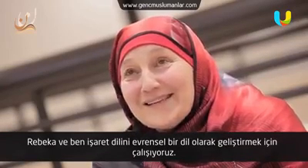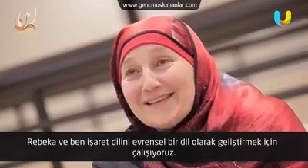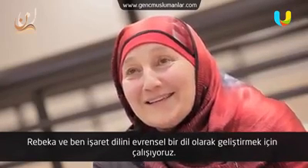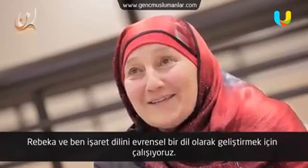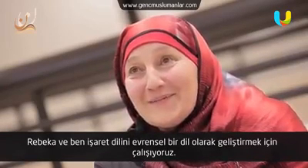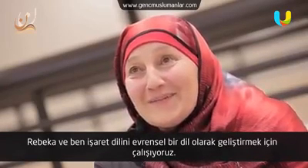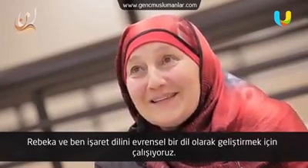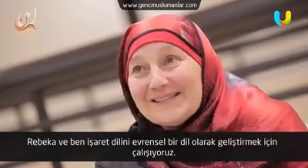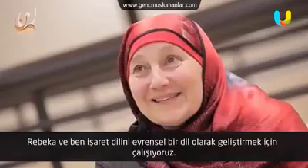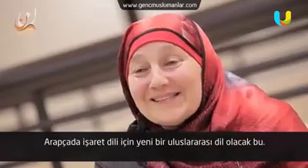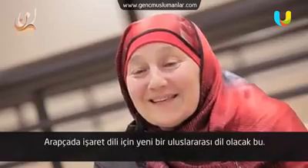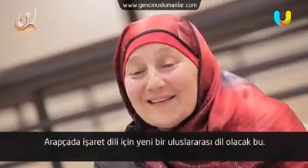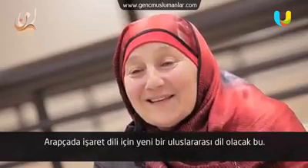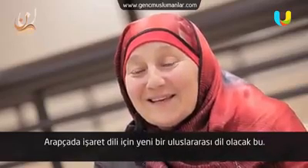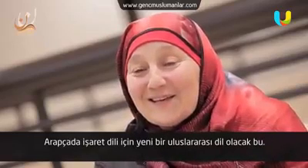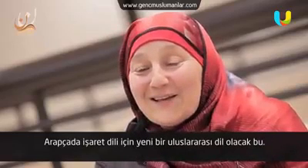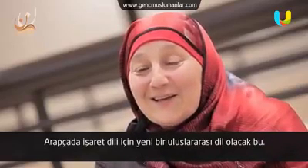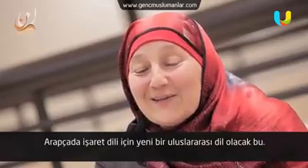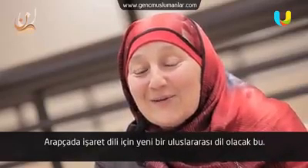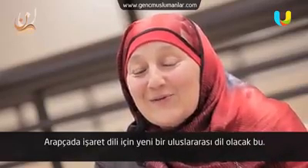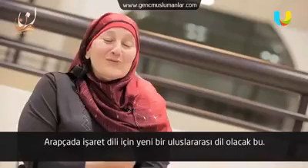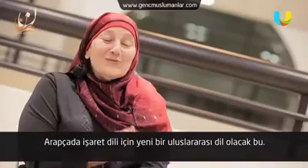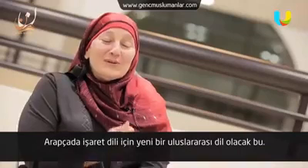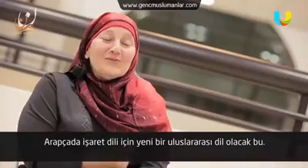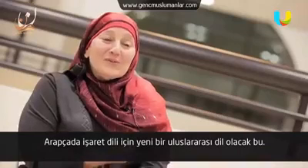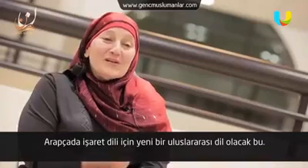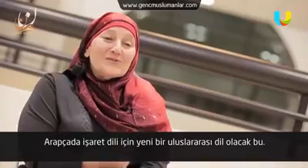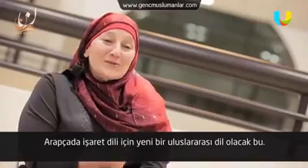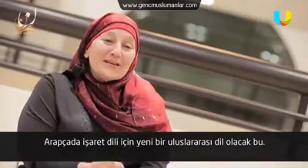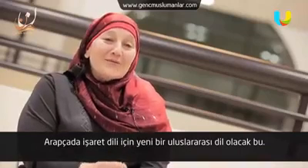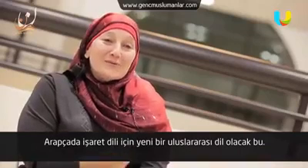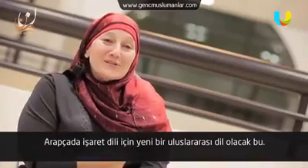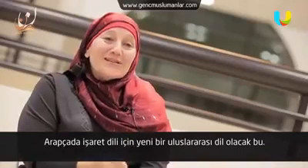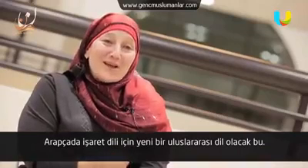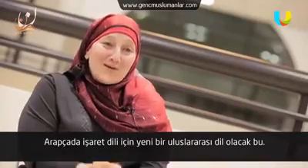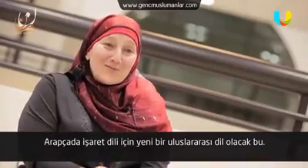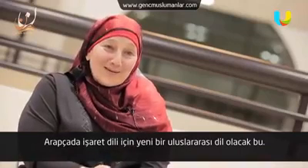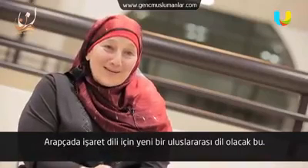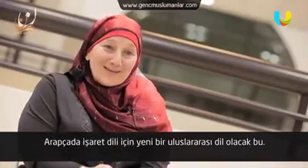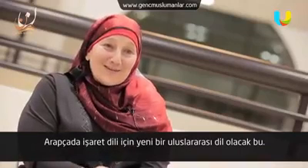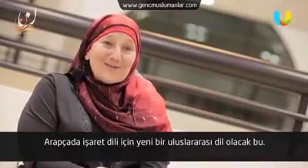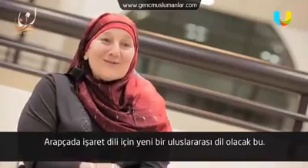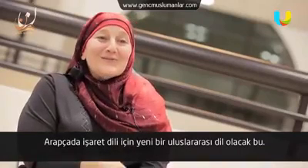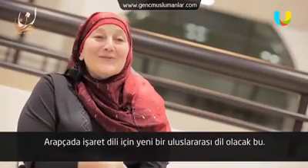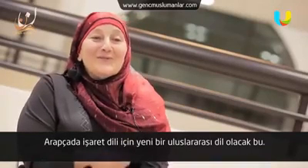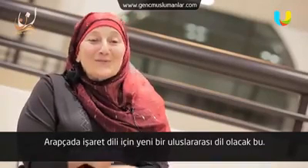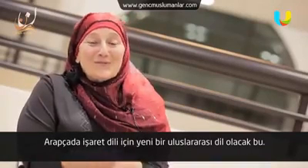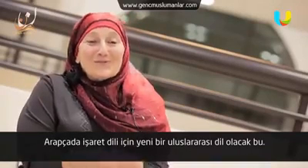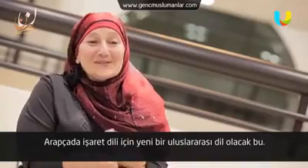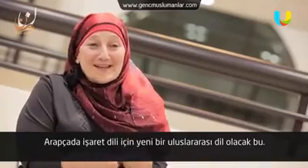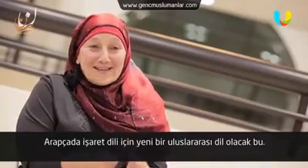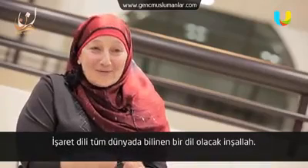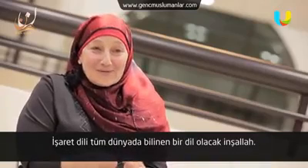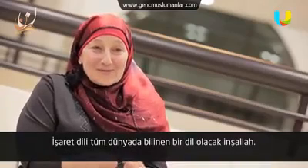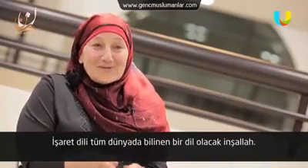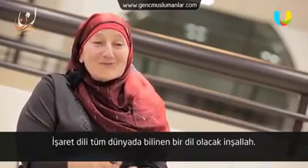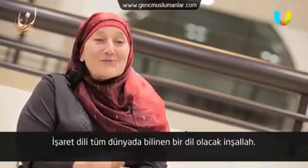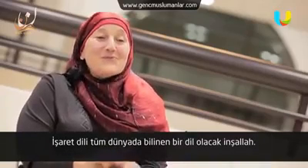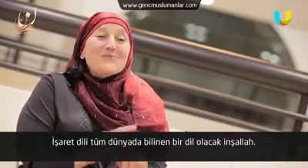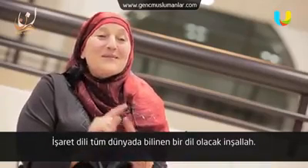translating. It's a new international language in Arabic for sign language. So it will be